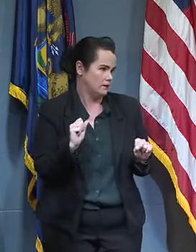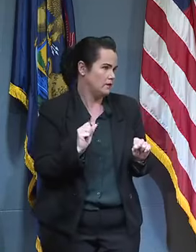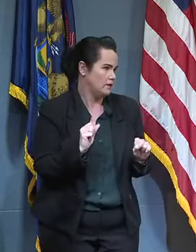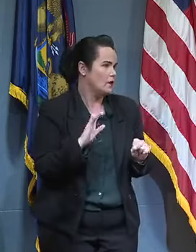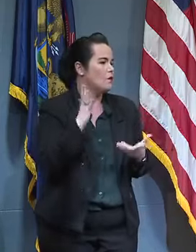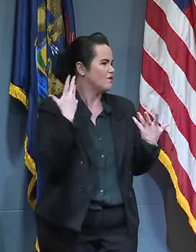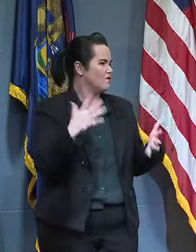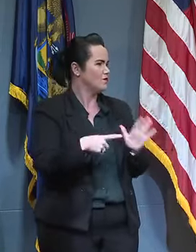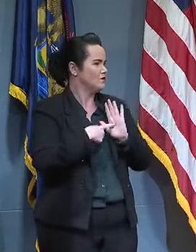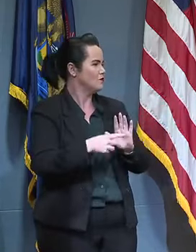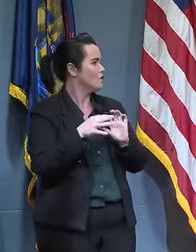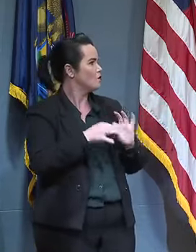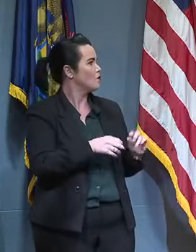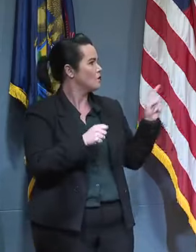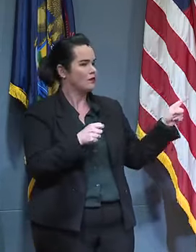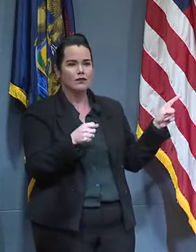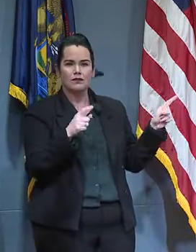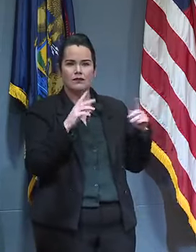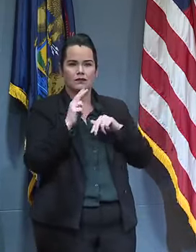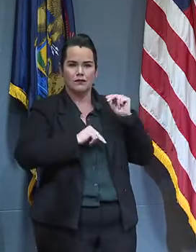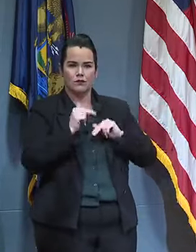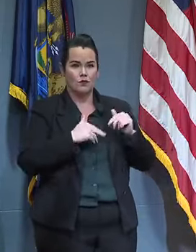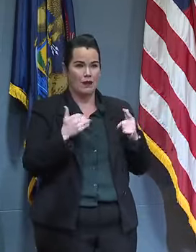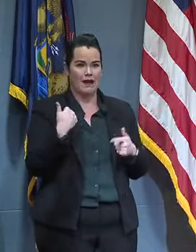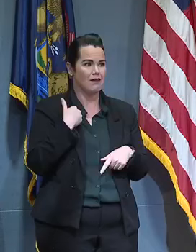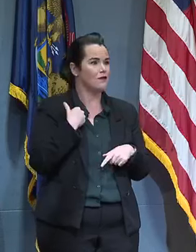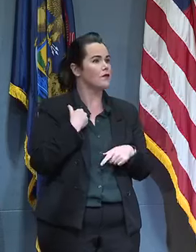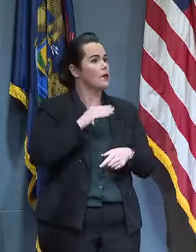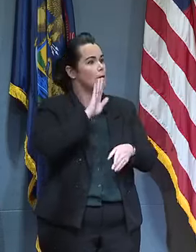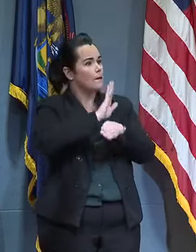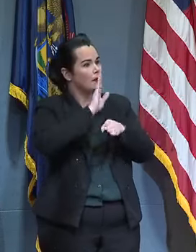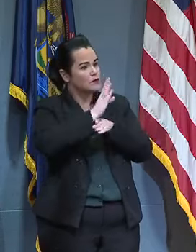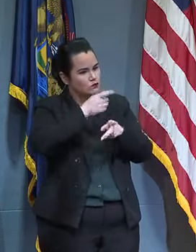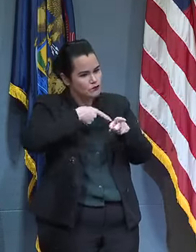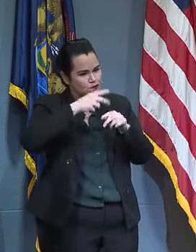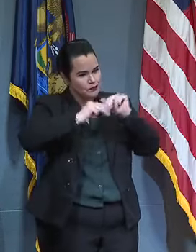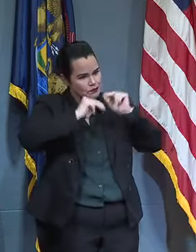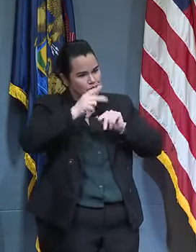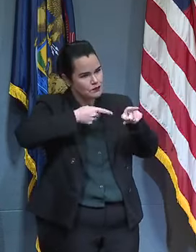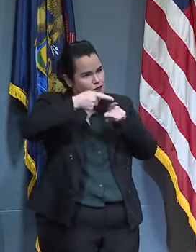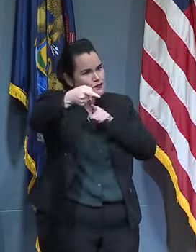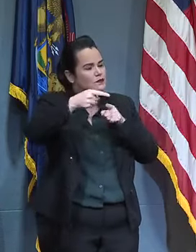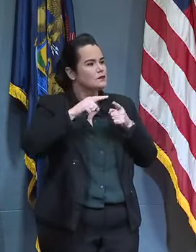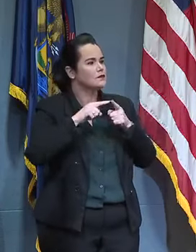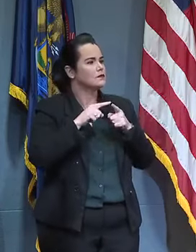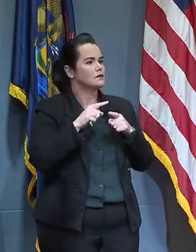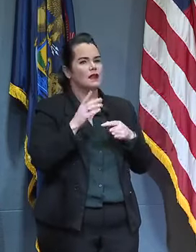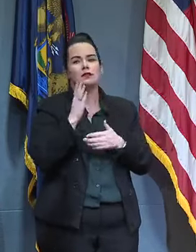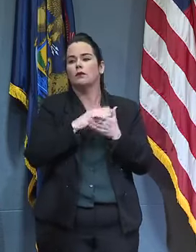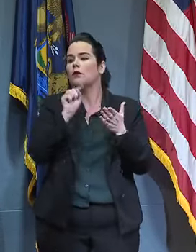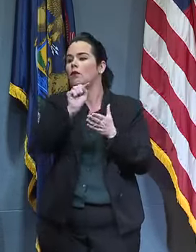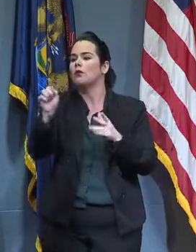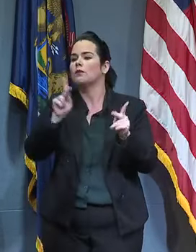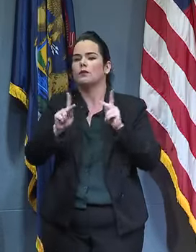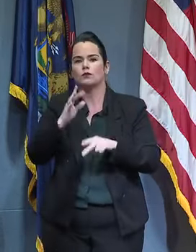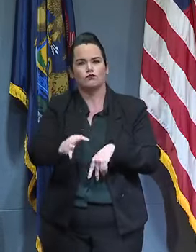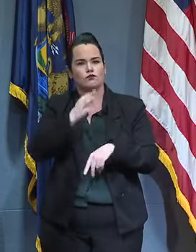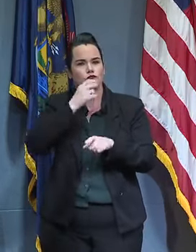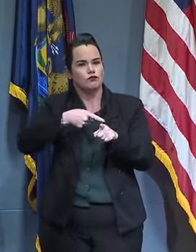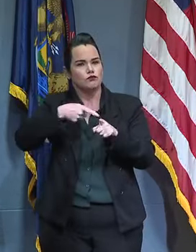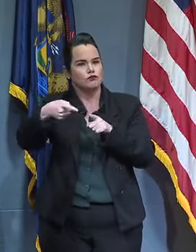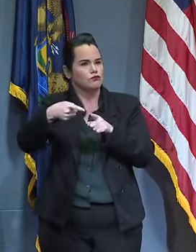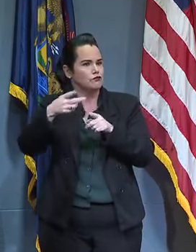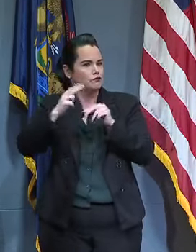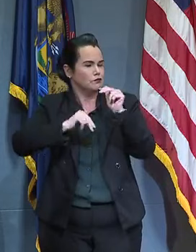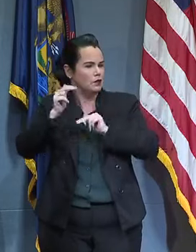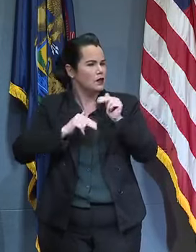here in the construction industry when you've got the building trades and some of the builders across our state working together to